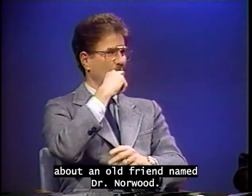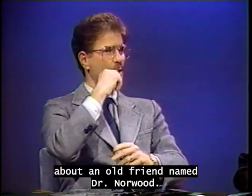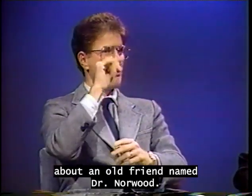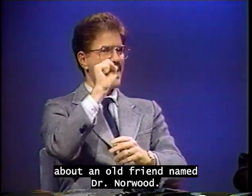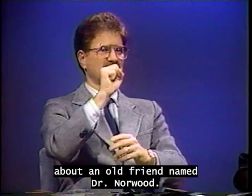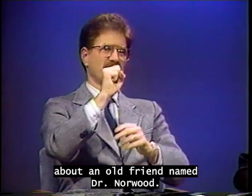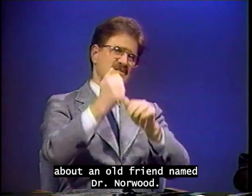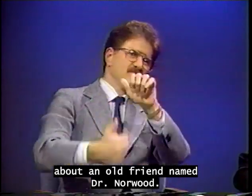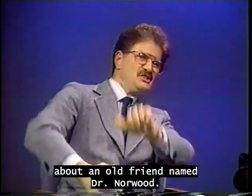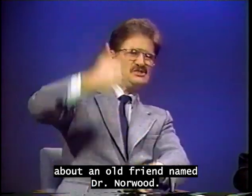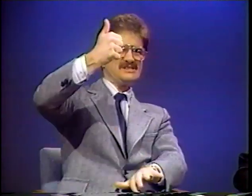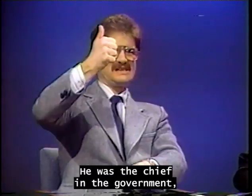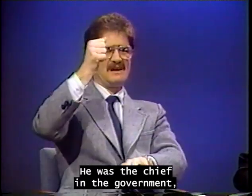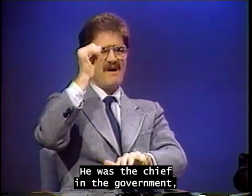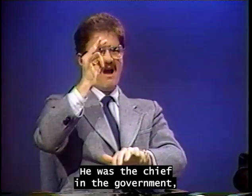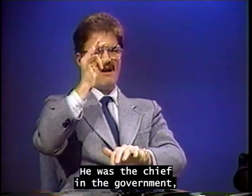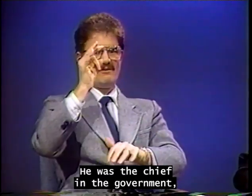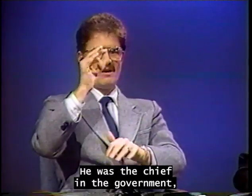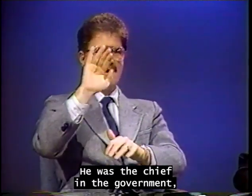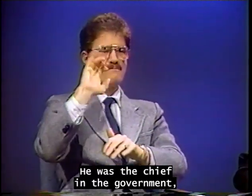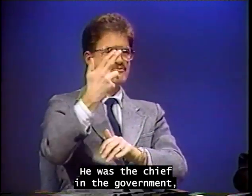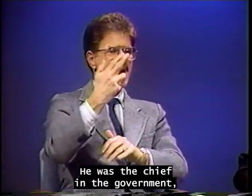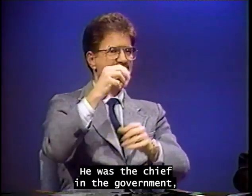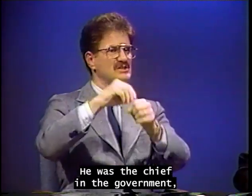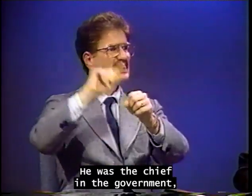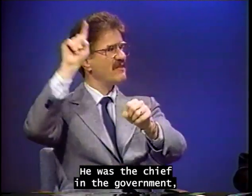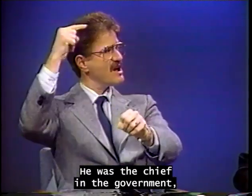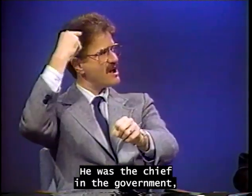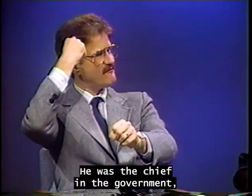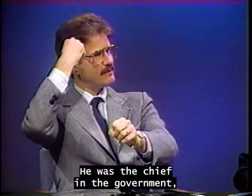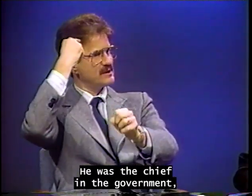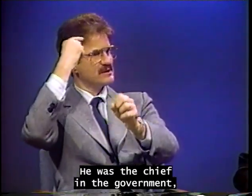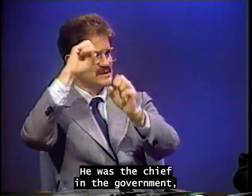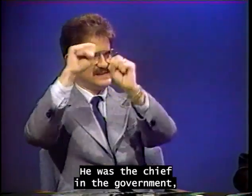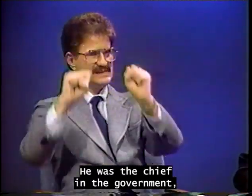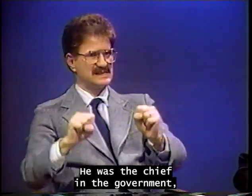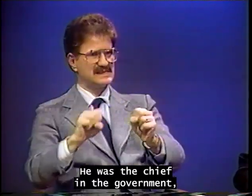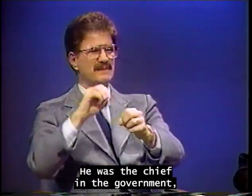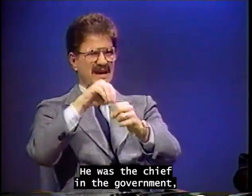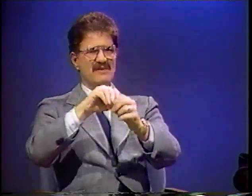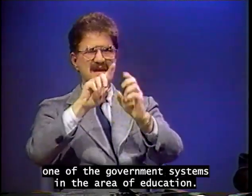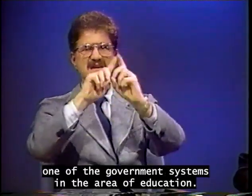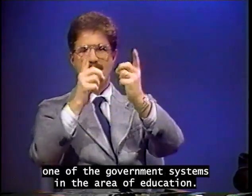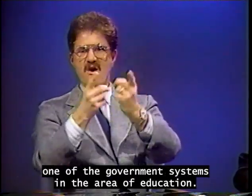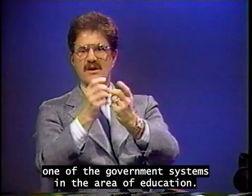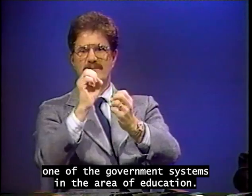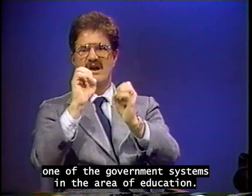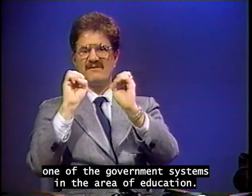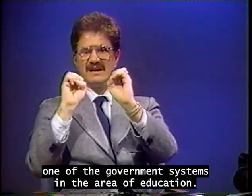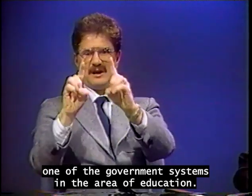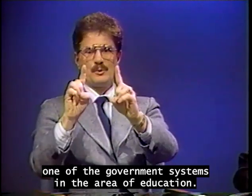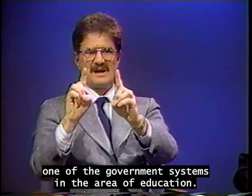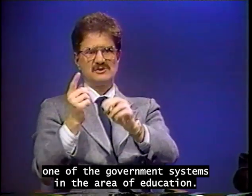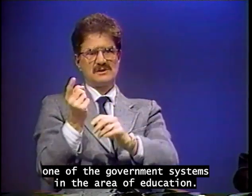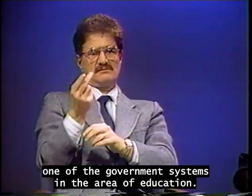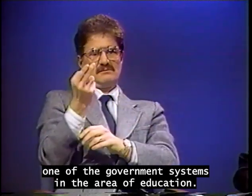Doc Norwood. He was the chief in the government, in one of the government systems